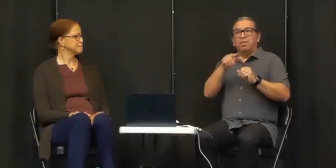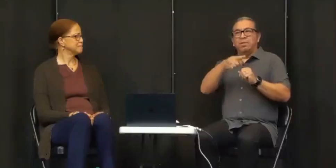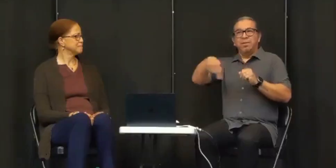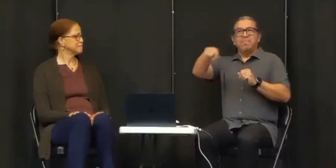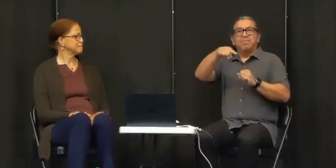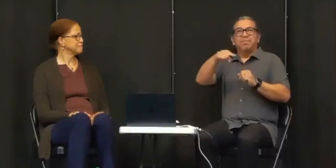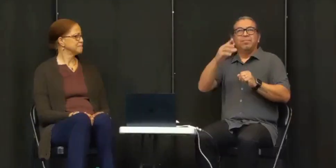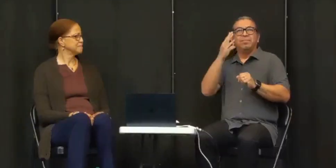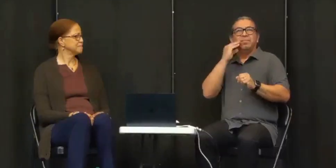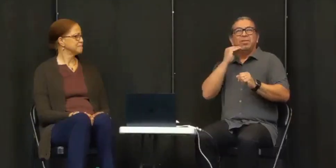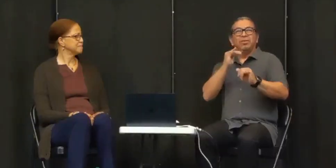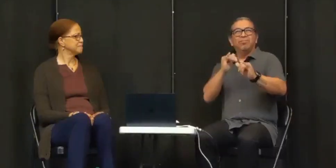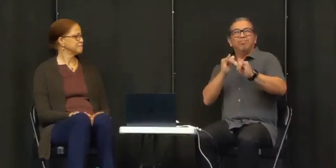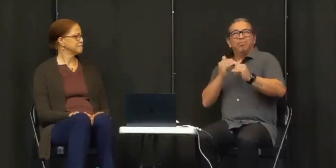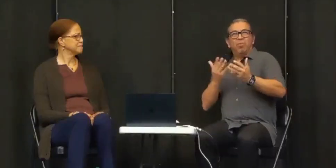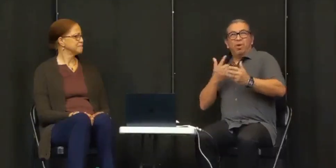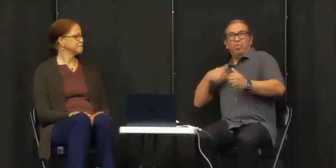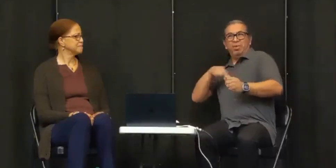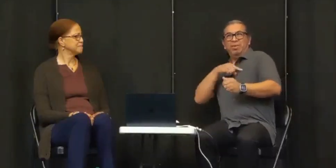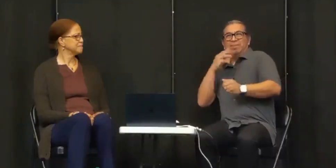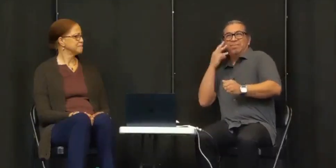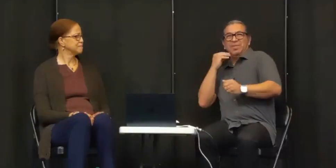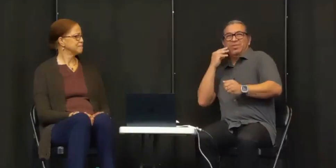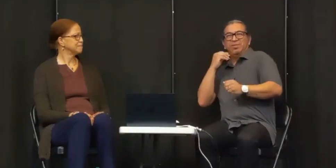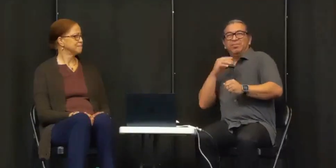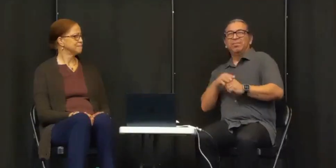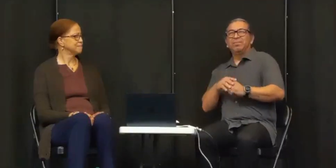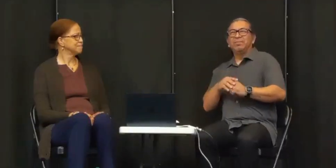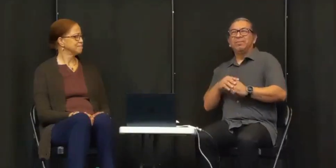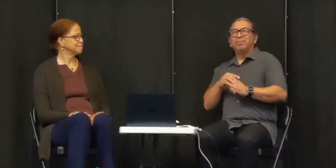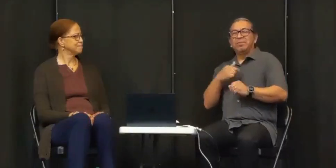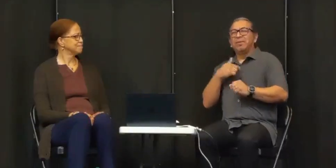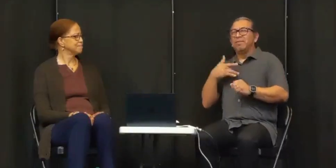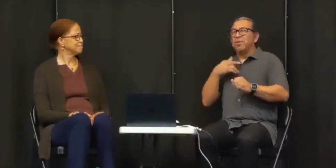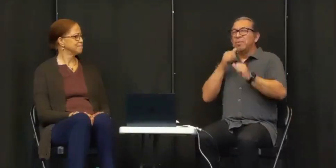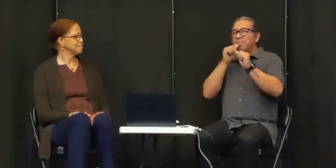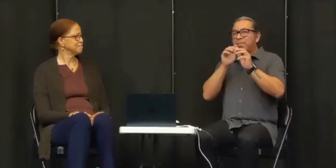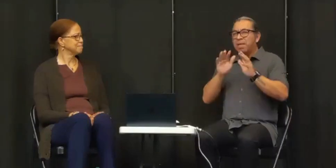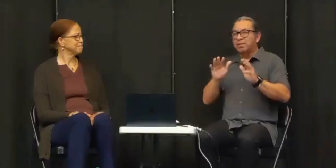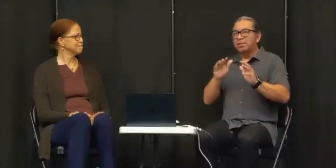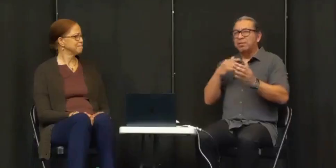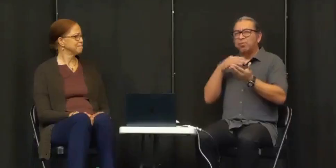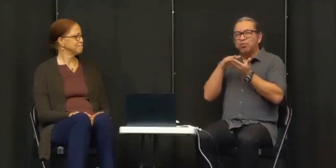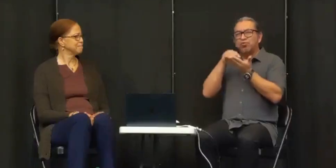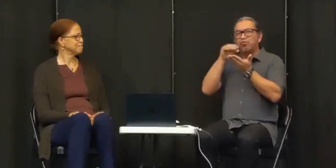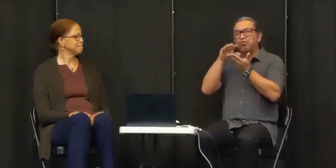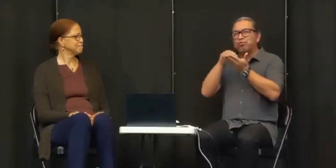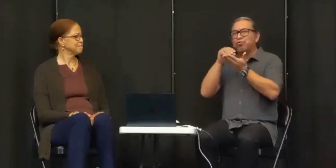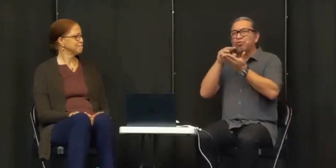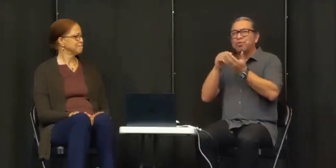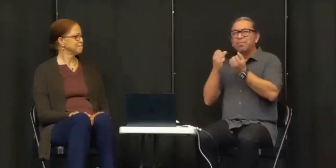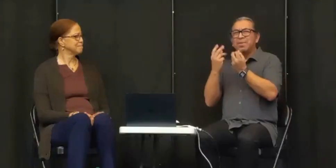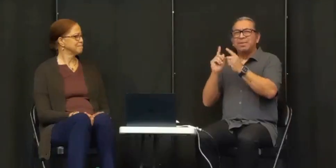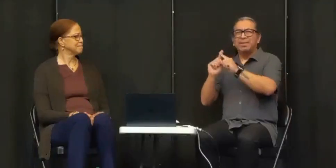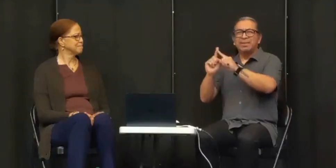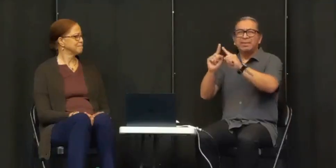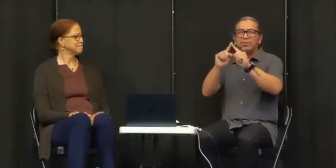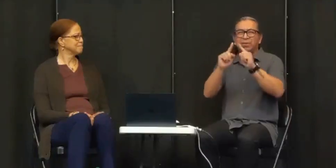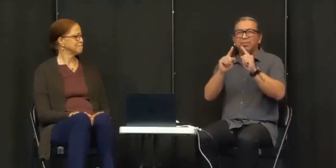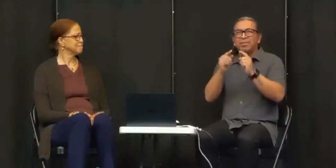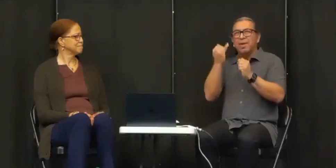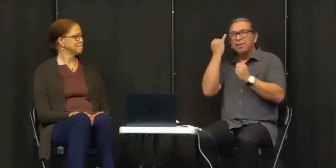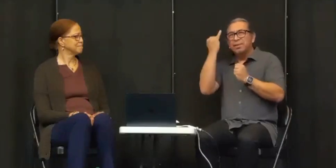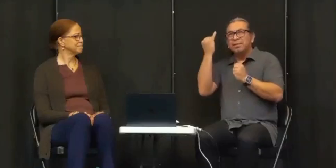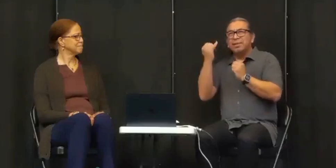With younger children who are deaf and hard of hearing, we don't want them to experience the same kind of things as I